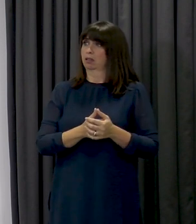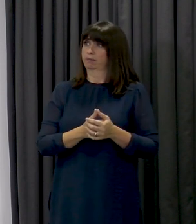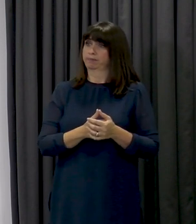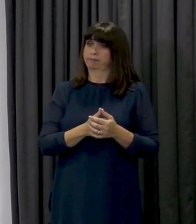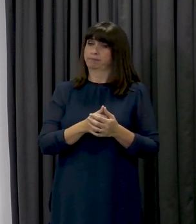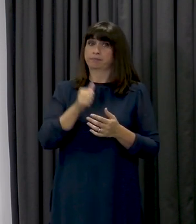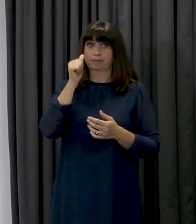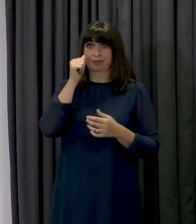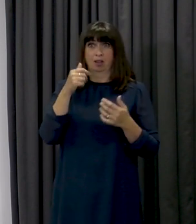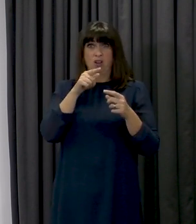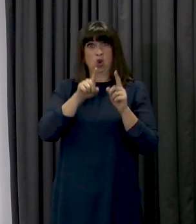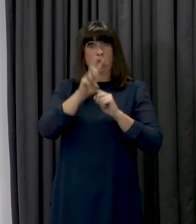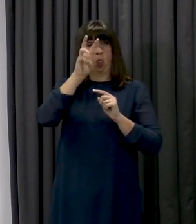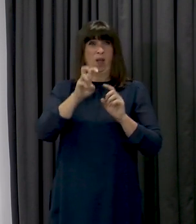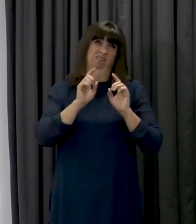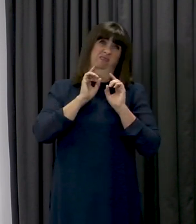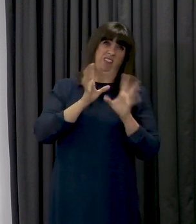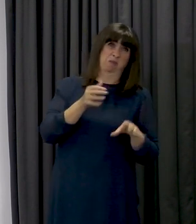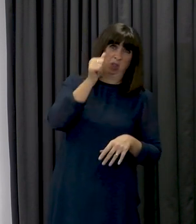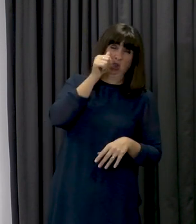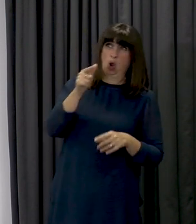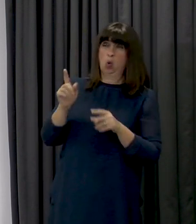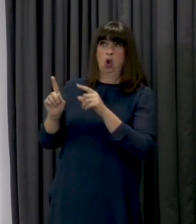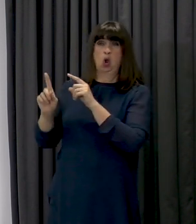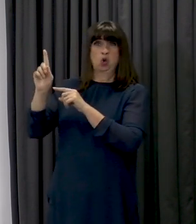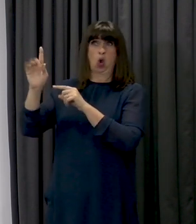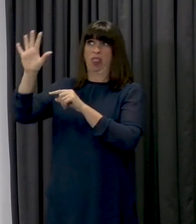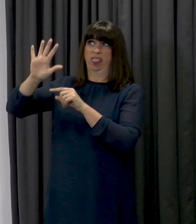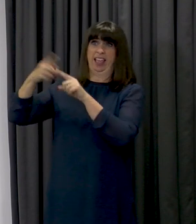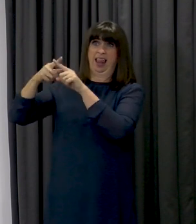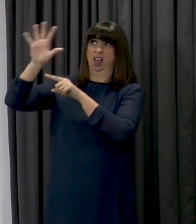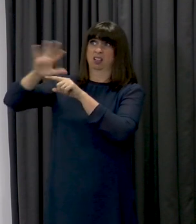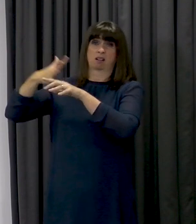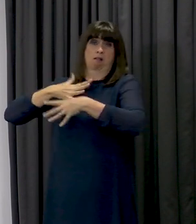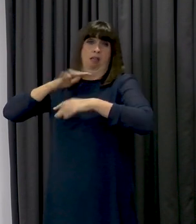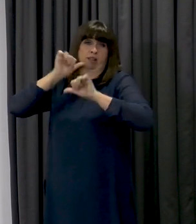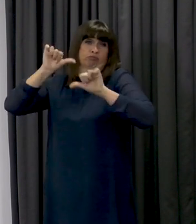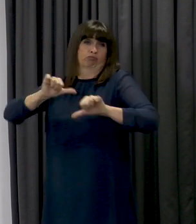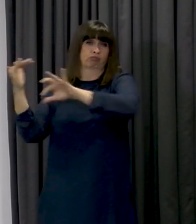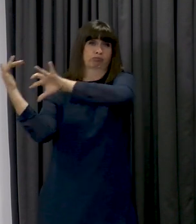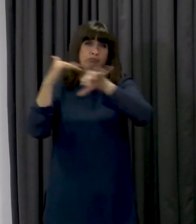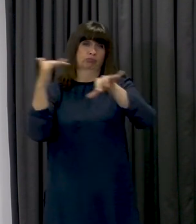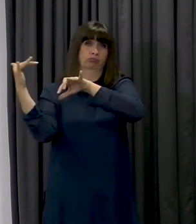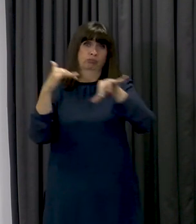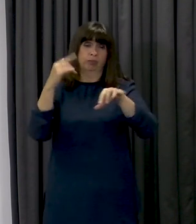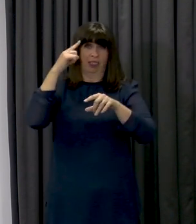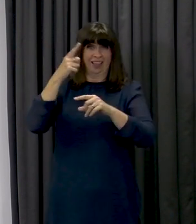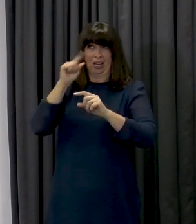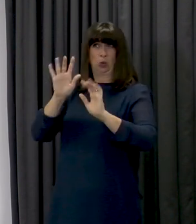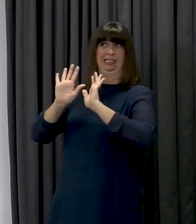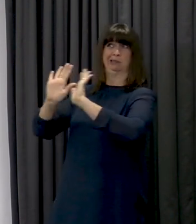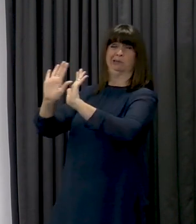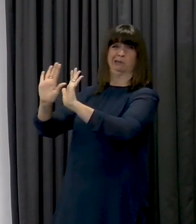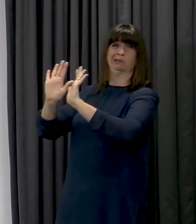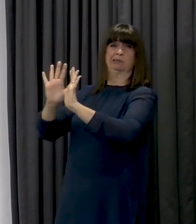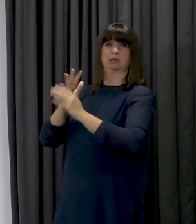its visitors from these areas, could and would travel restrictions be policed on the border? And what would your advice be